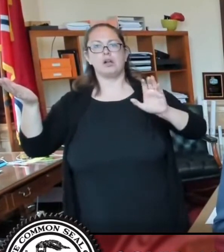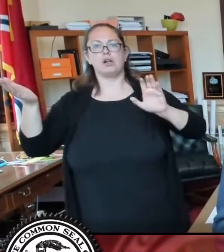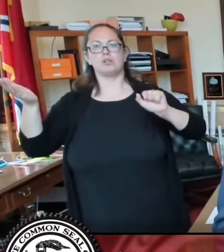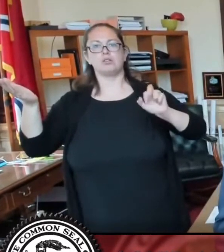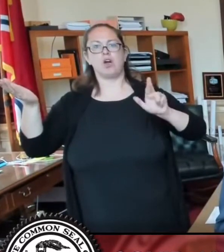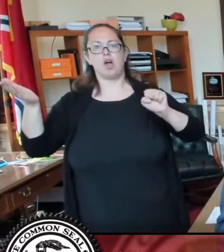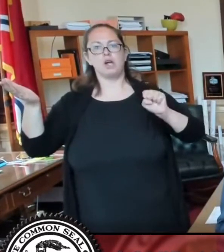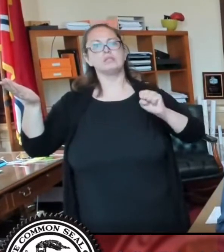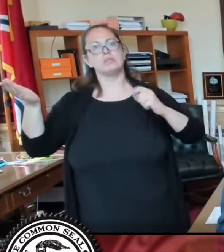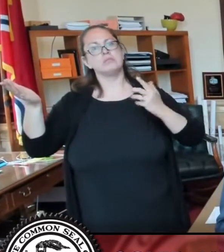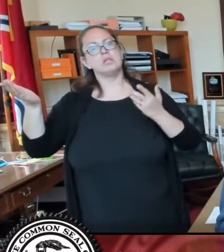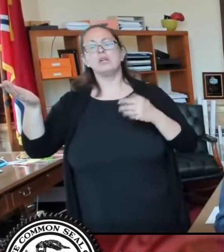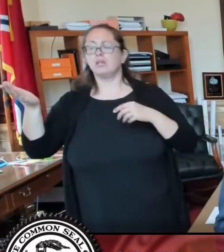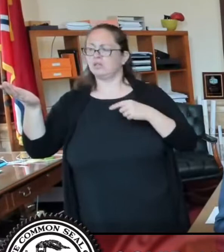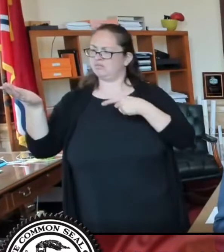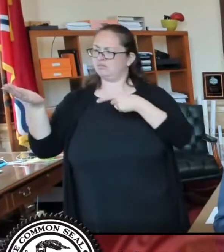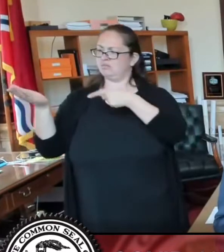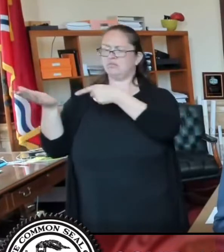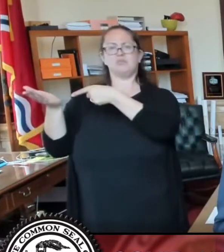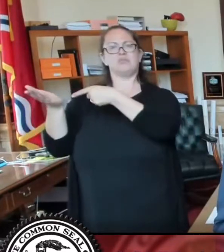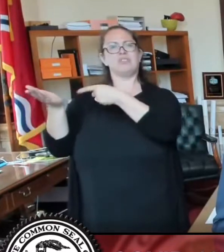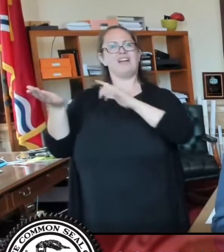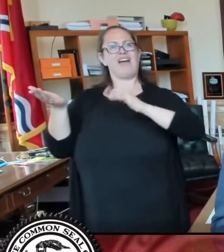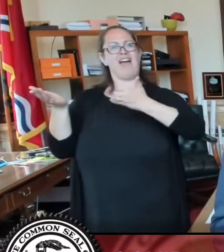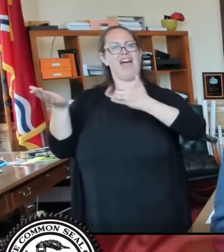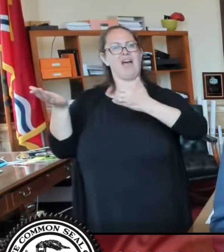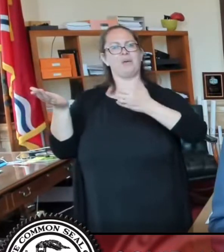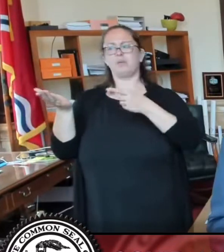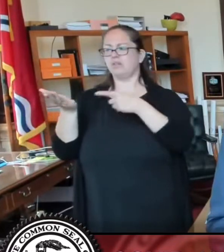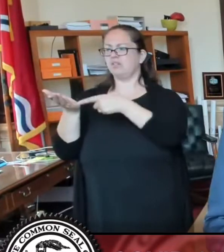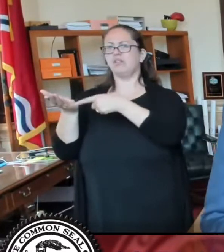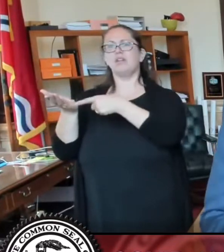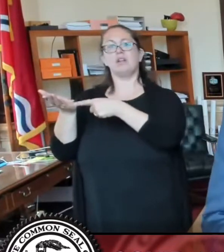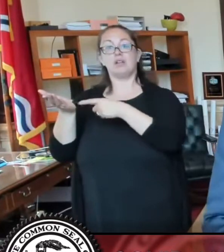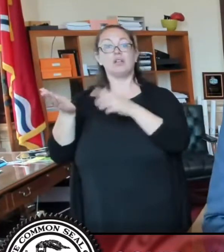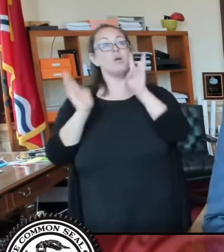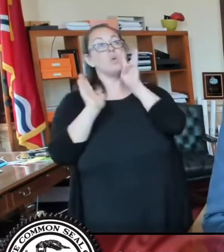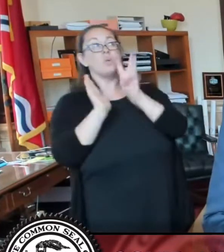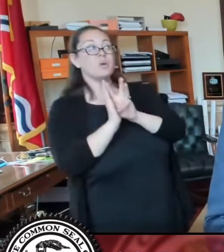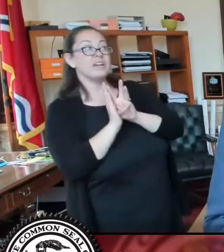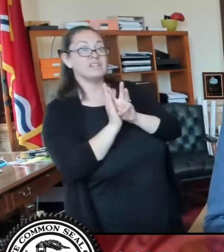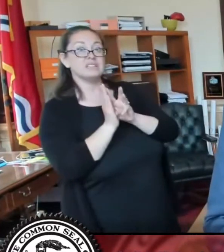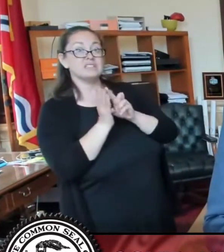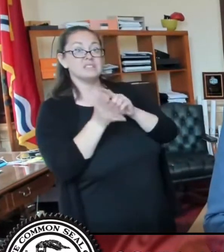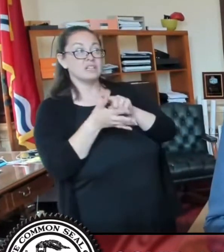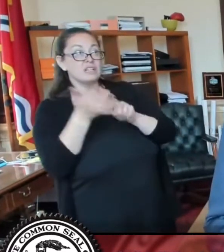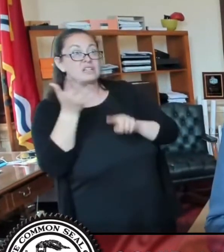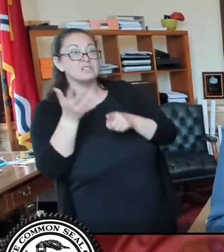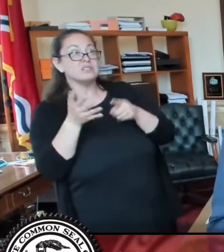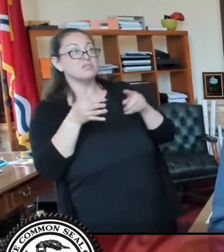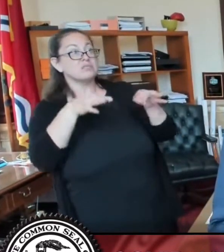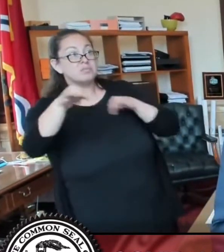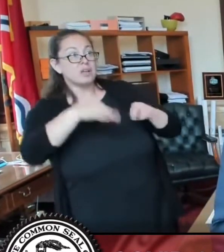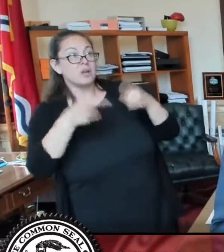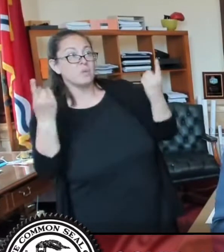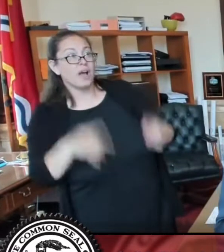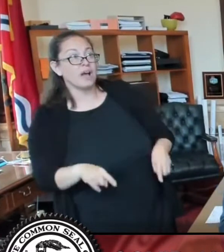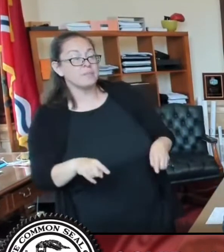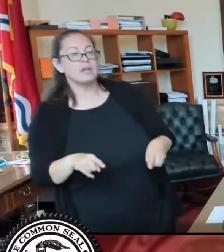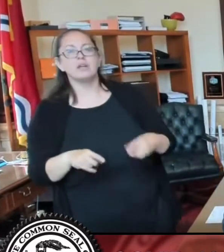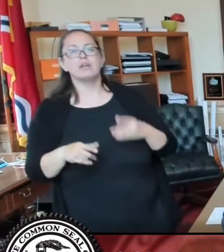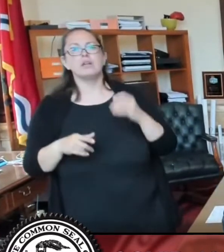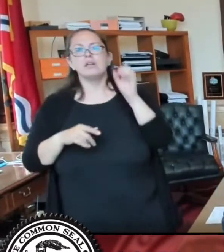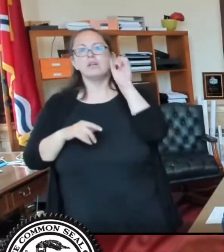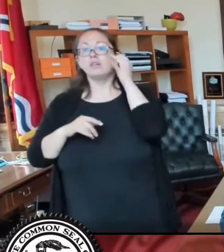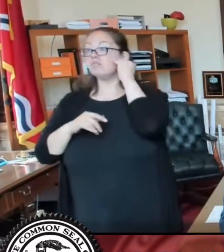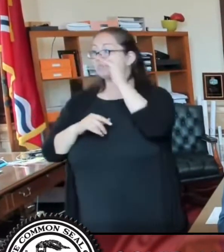not, is based upon the witness account of what happened. And we have to utilize the witnesses in order to make the arrest. If